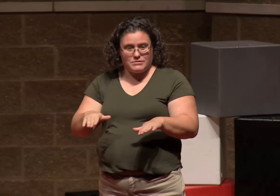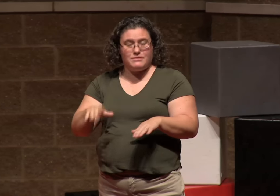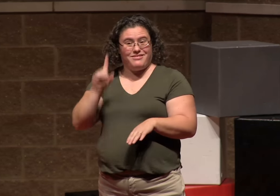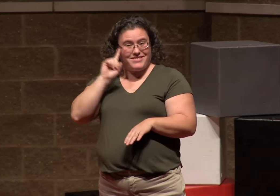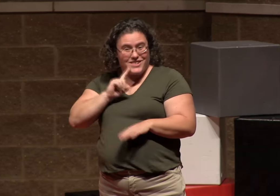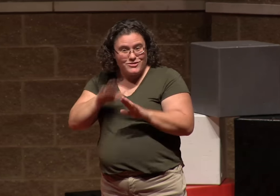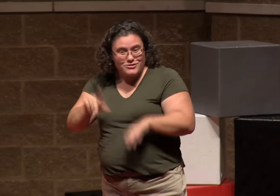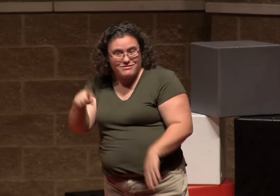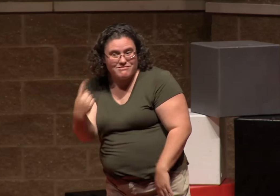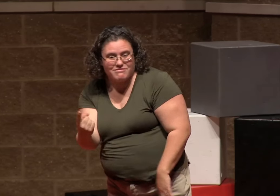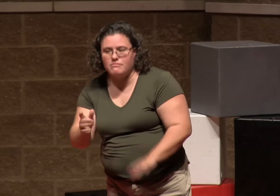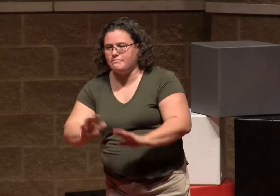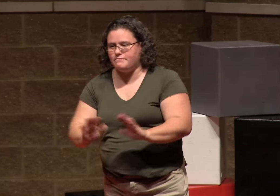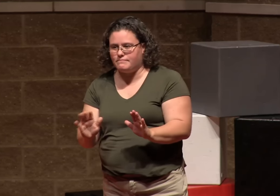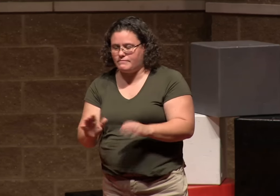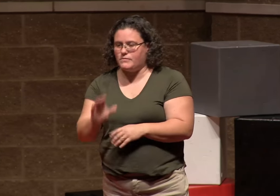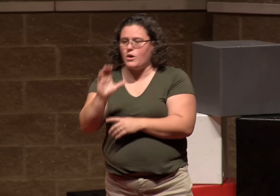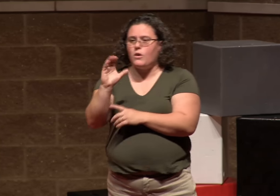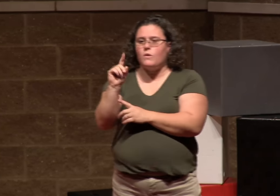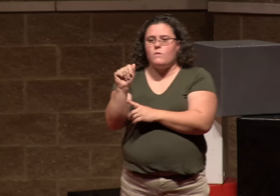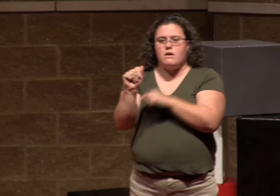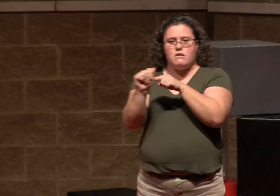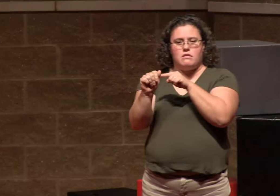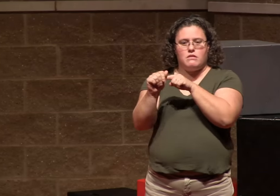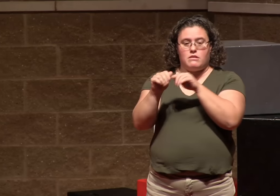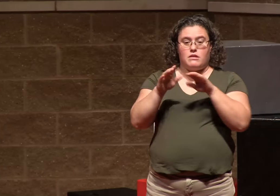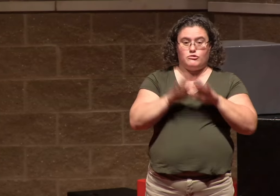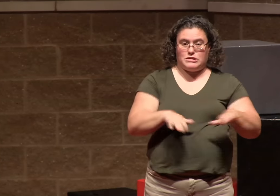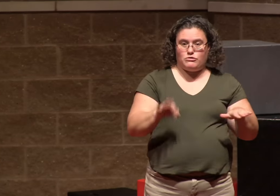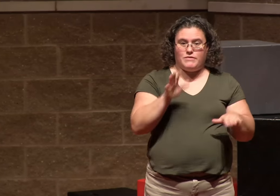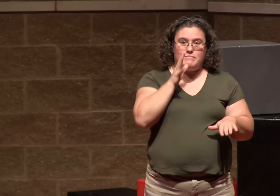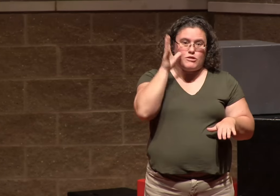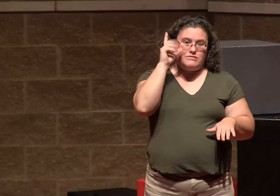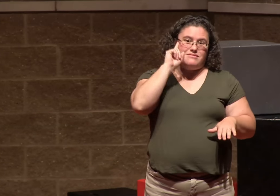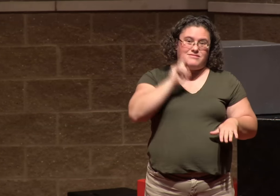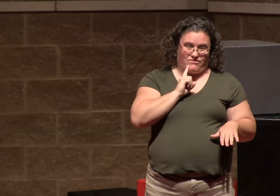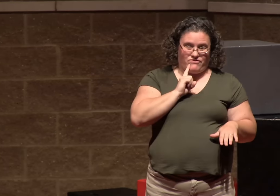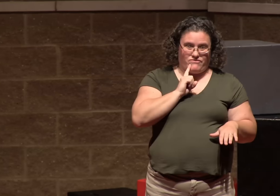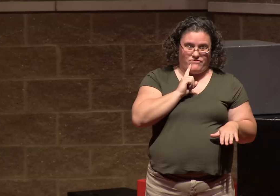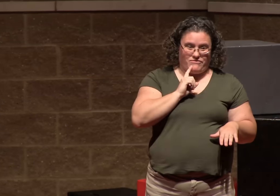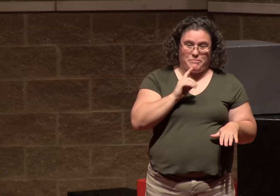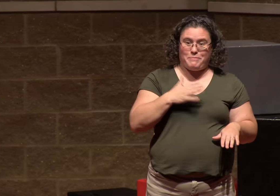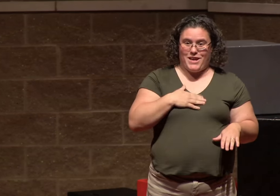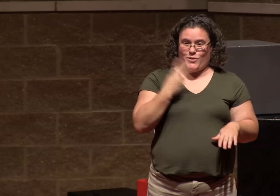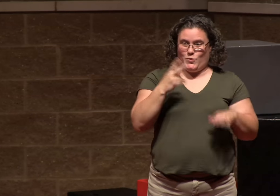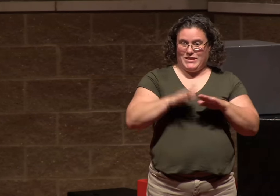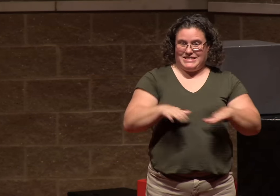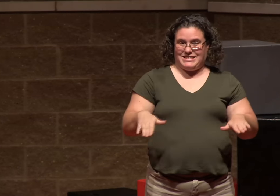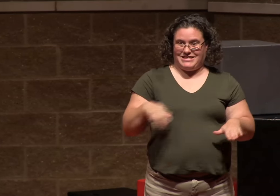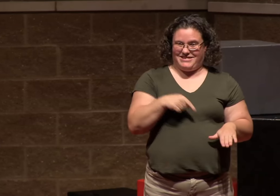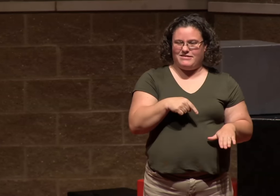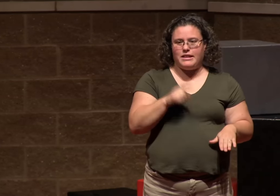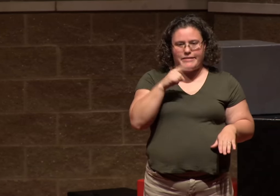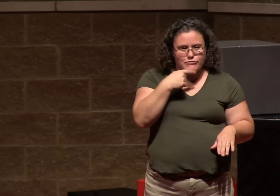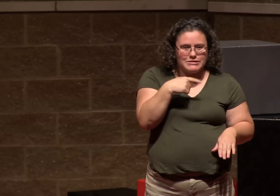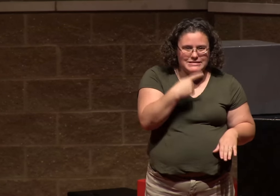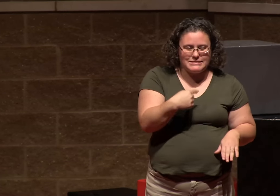represent programs that we have established, so for the preschool, my two children are